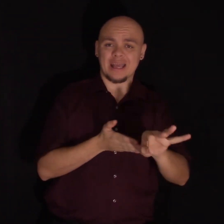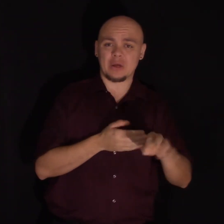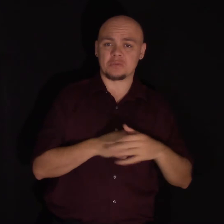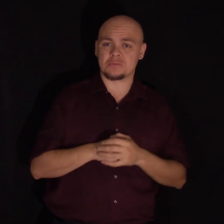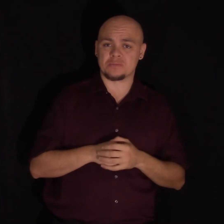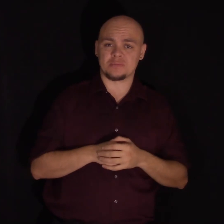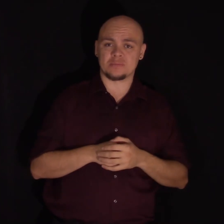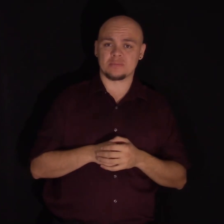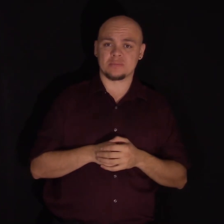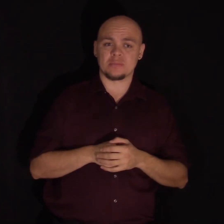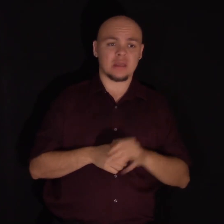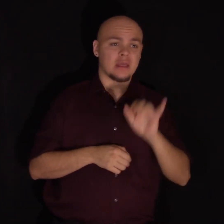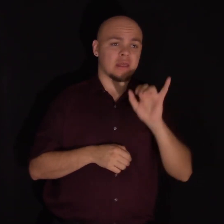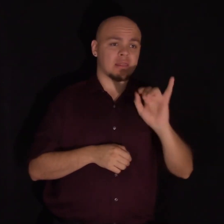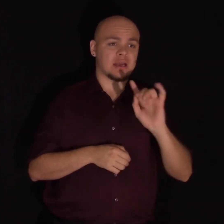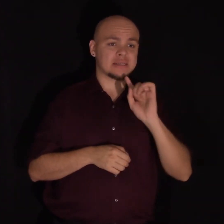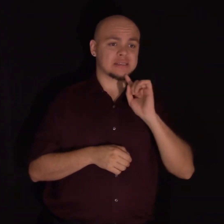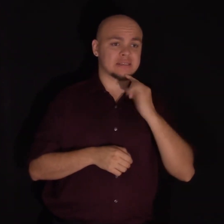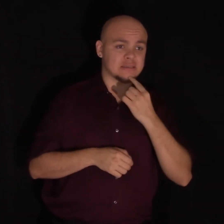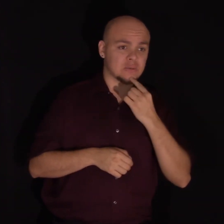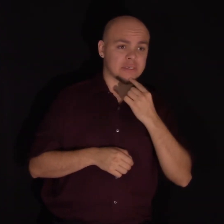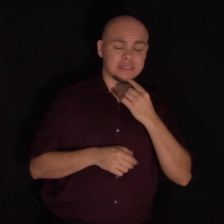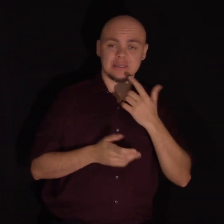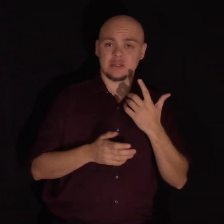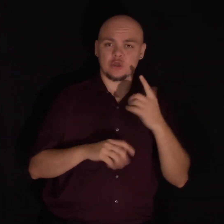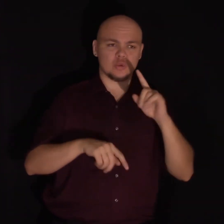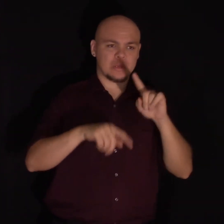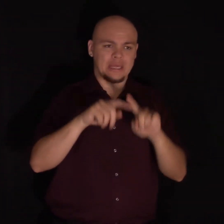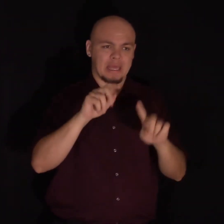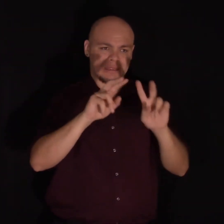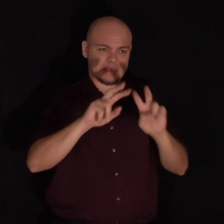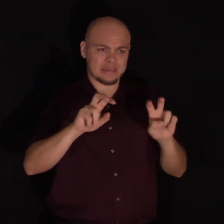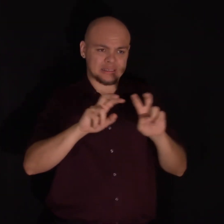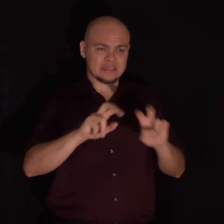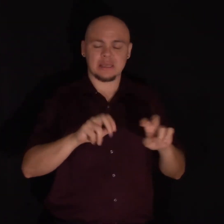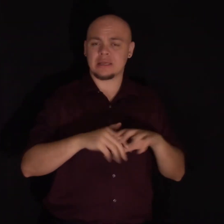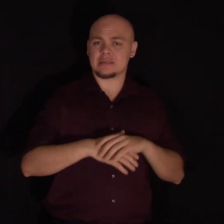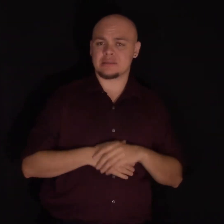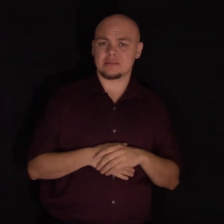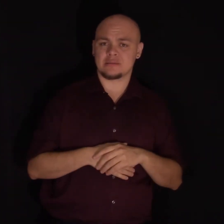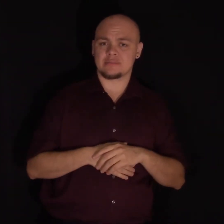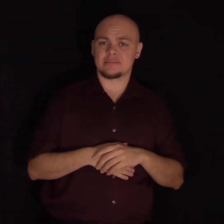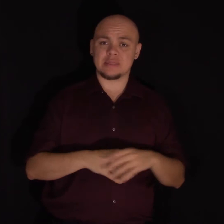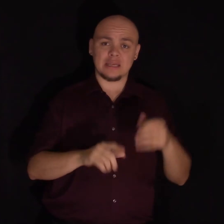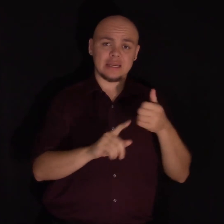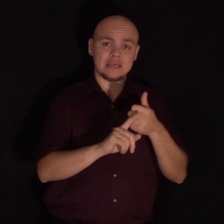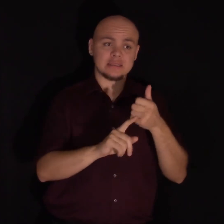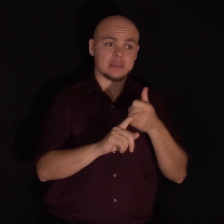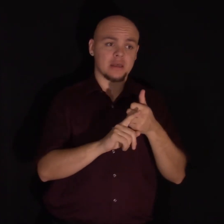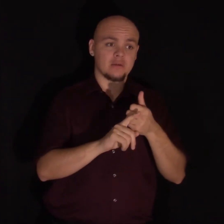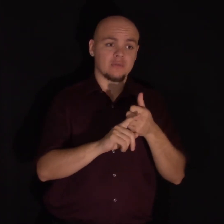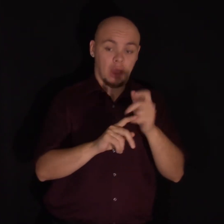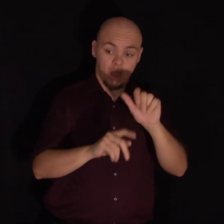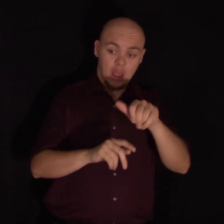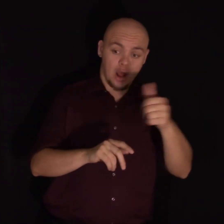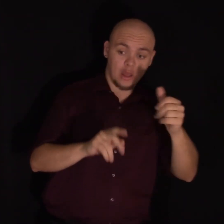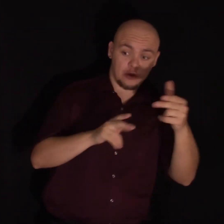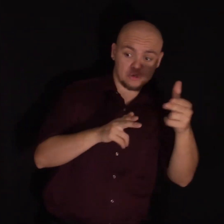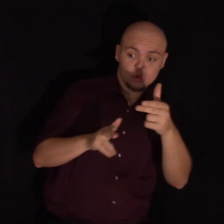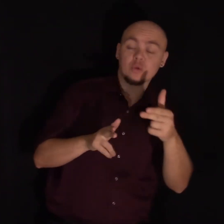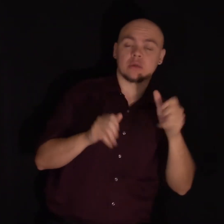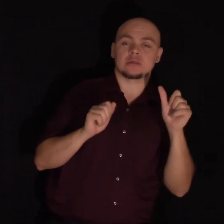the magnitude of a tragedy like Columbine, especially when it can be a blueprint for other shooters who go on to